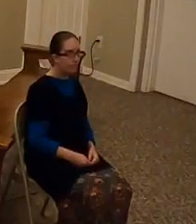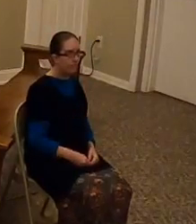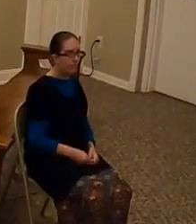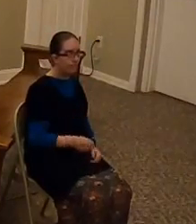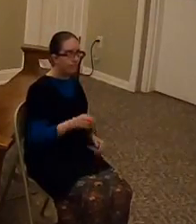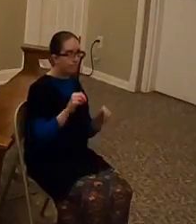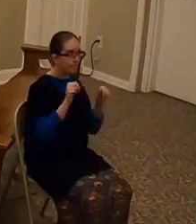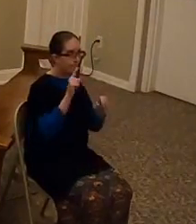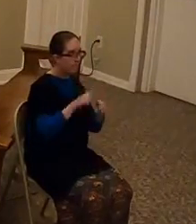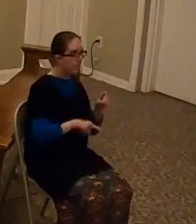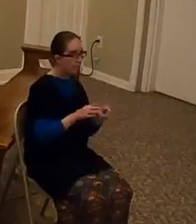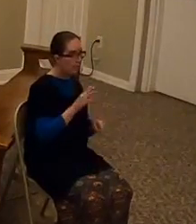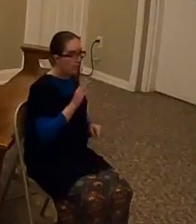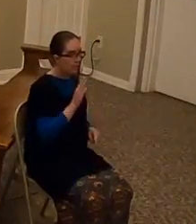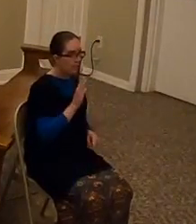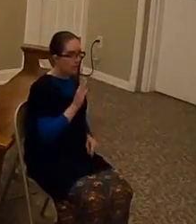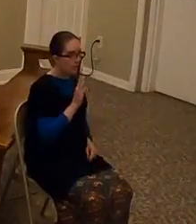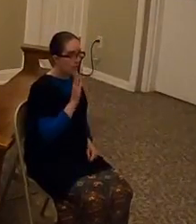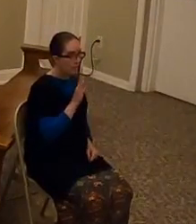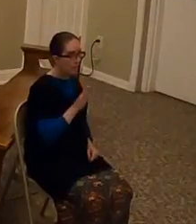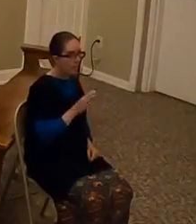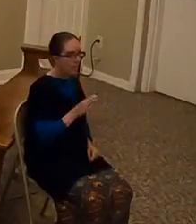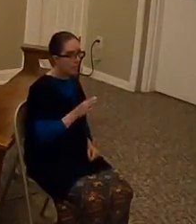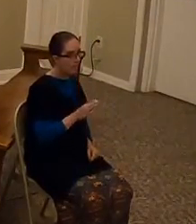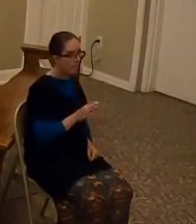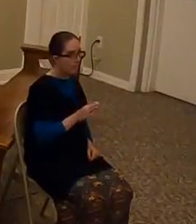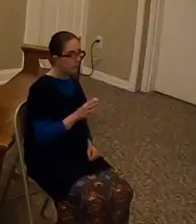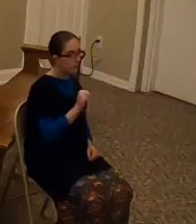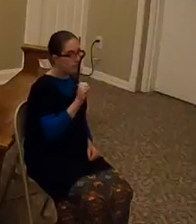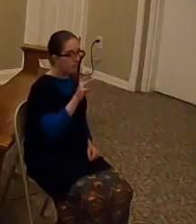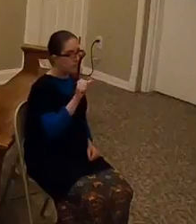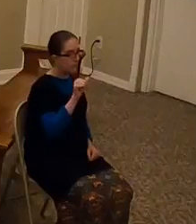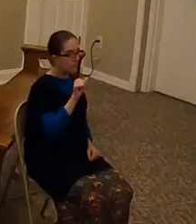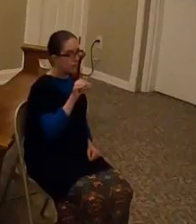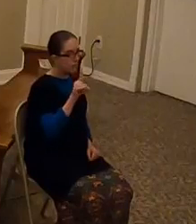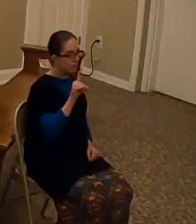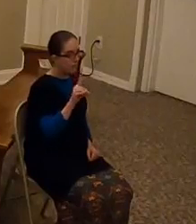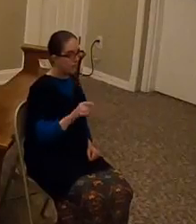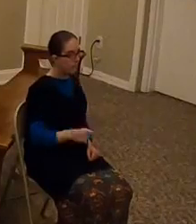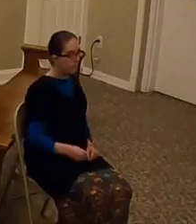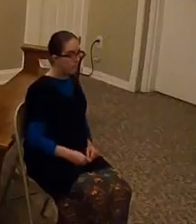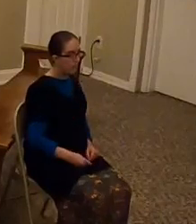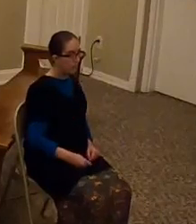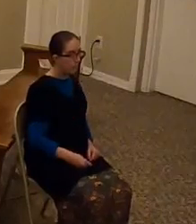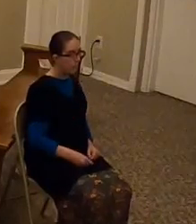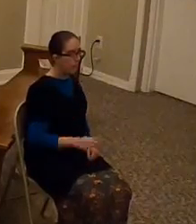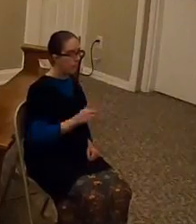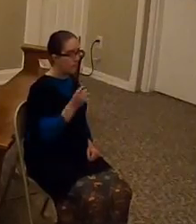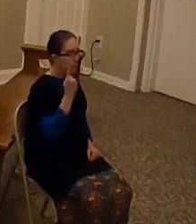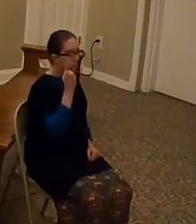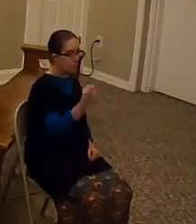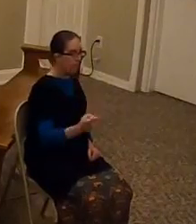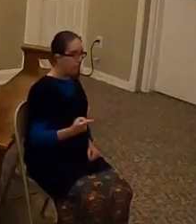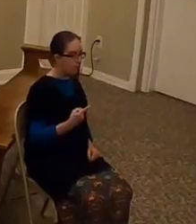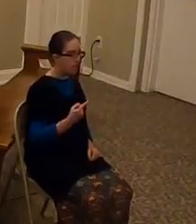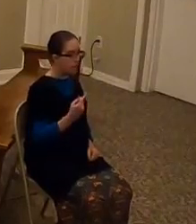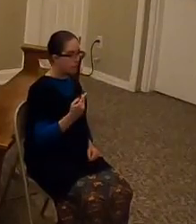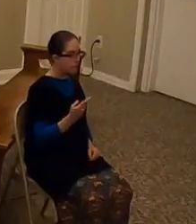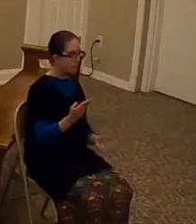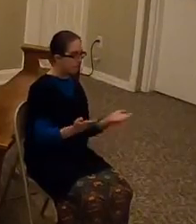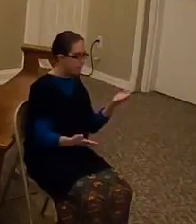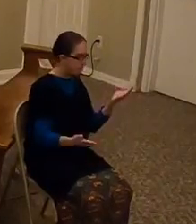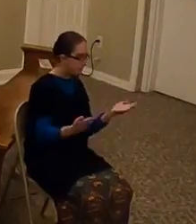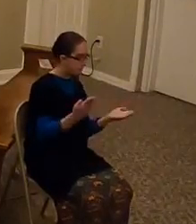and cannot be swayed by anything or anyone. He will always weigh out